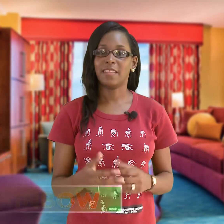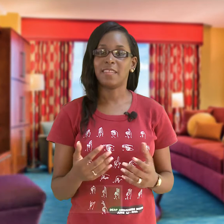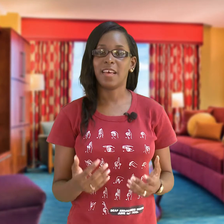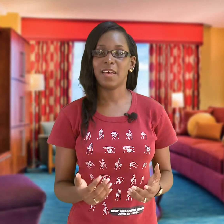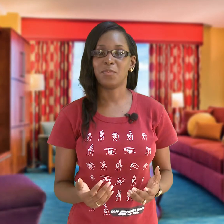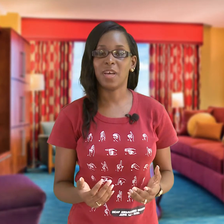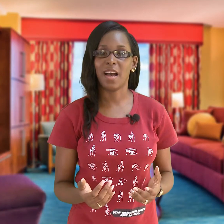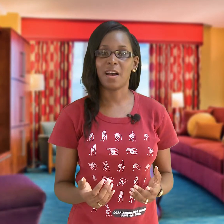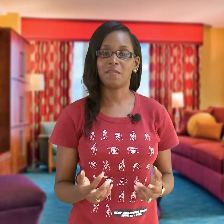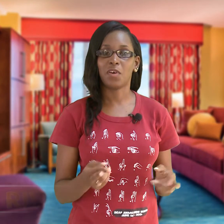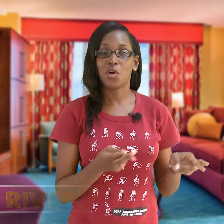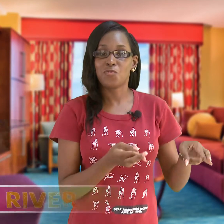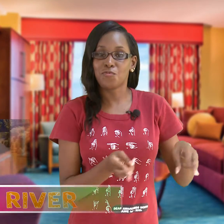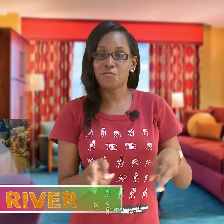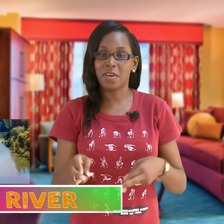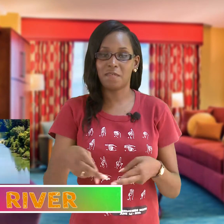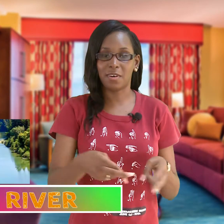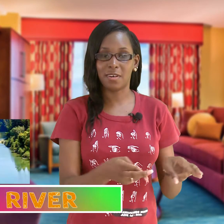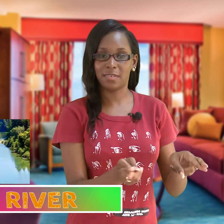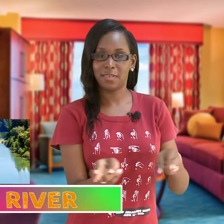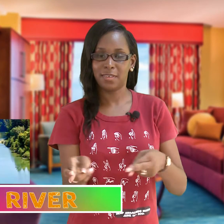And then we have river.